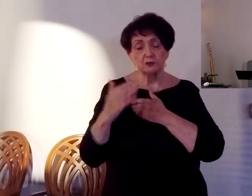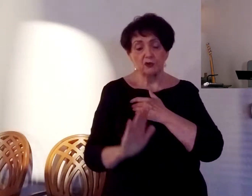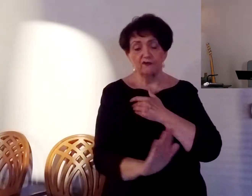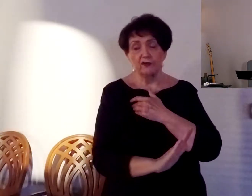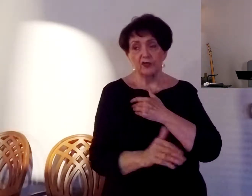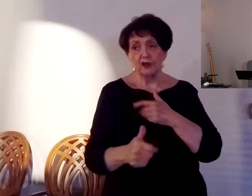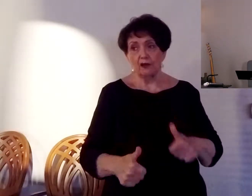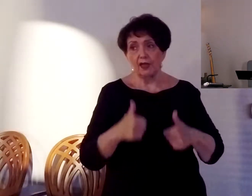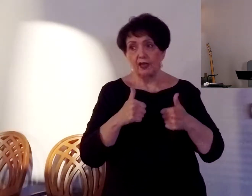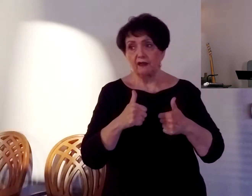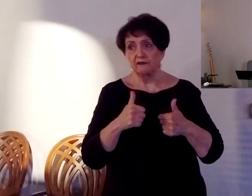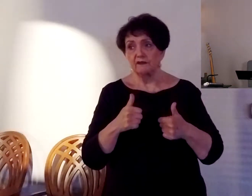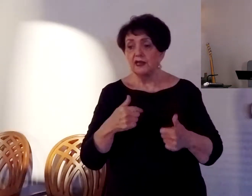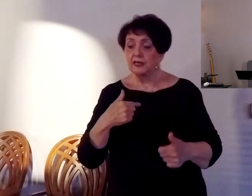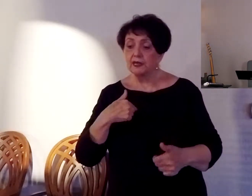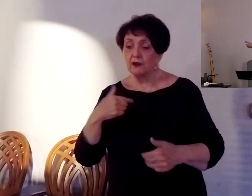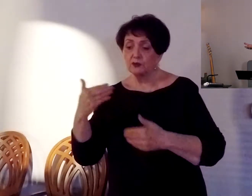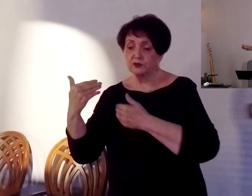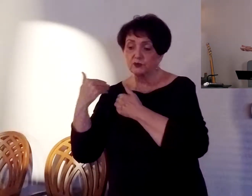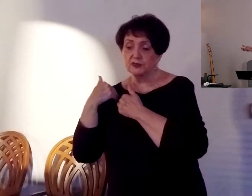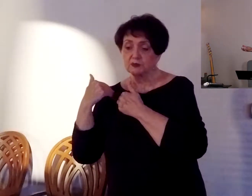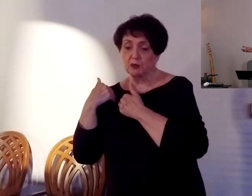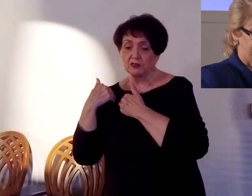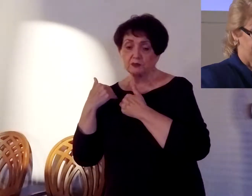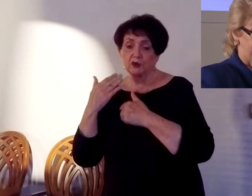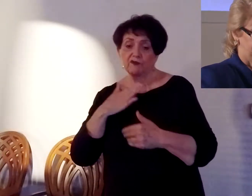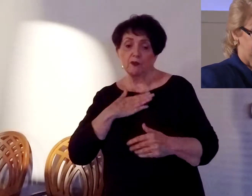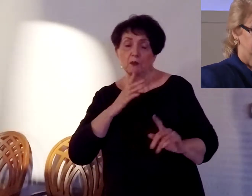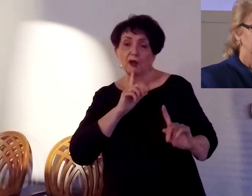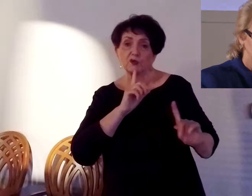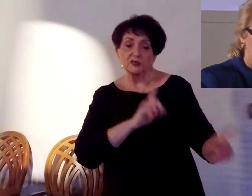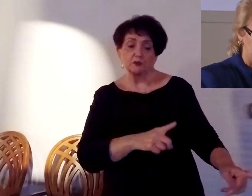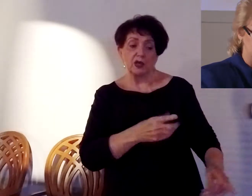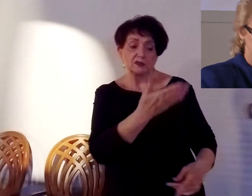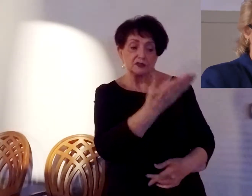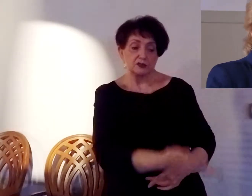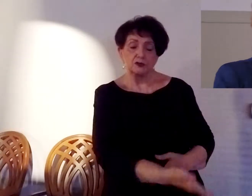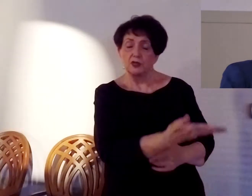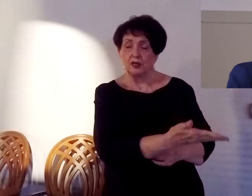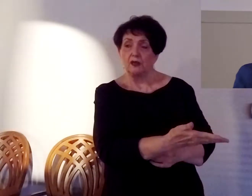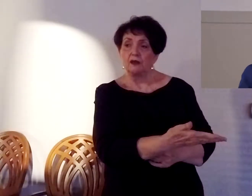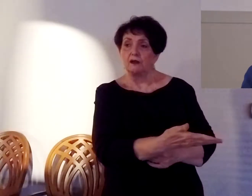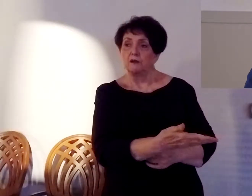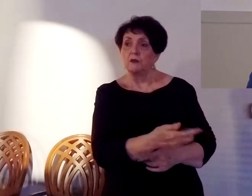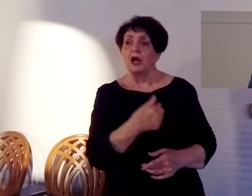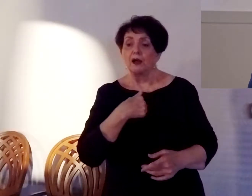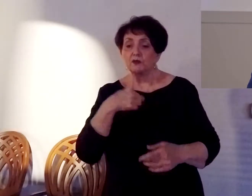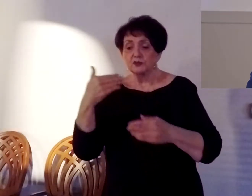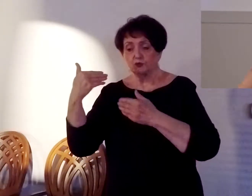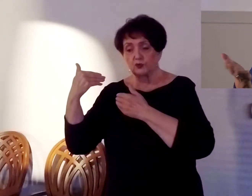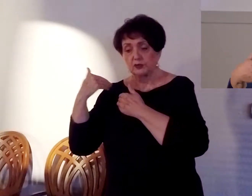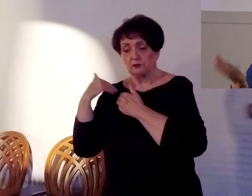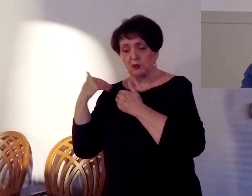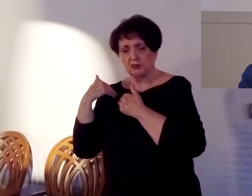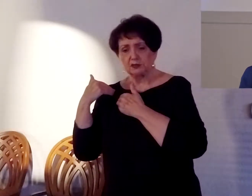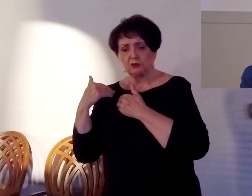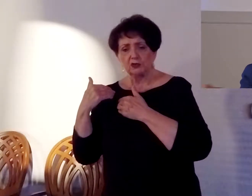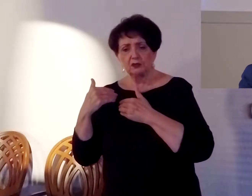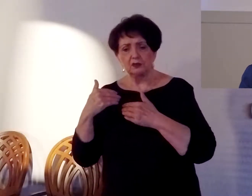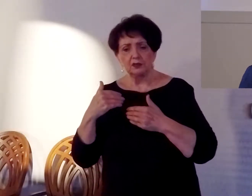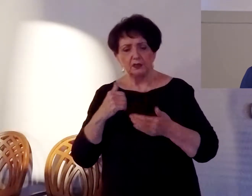And I was responsible for my response to them. I was responsible for my, well, get it together. You know,